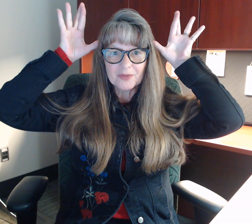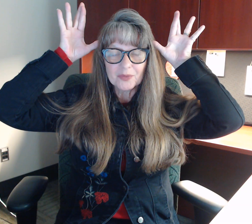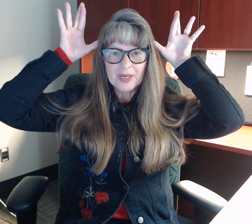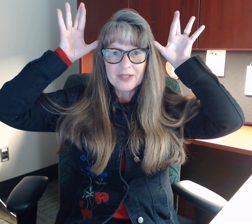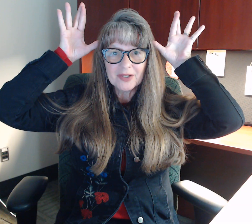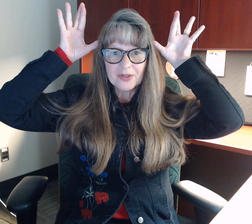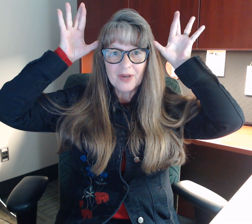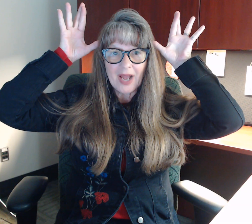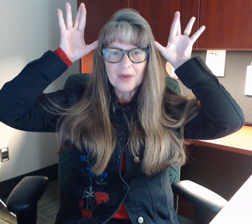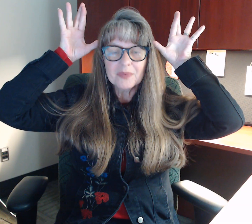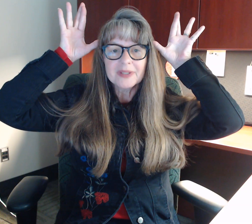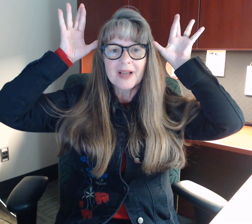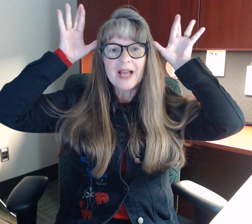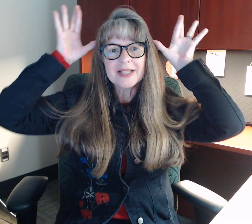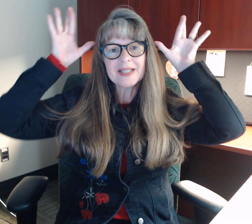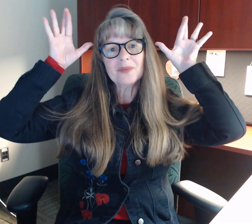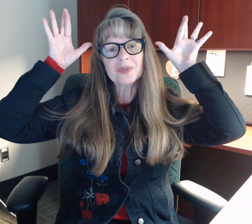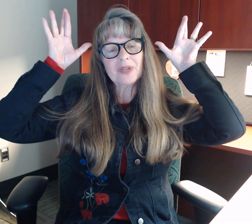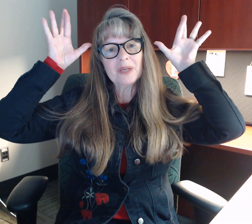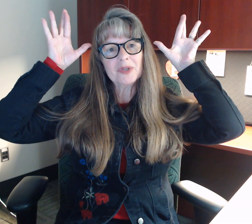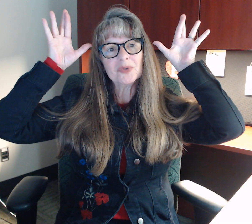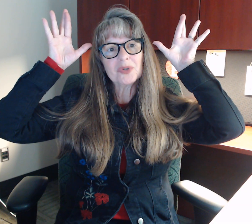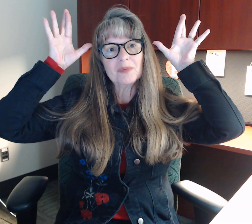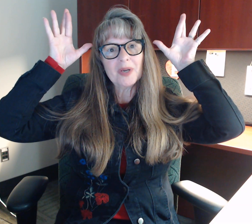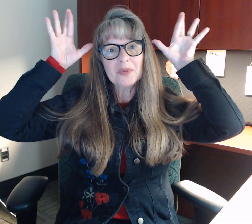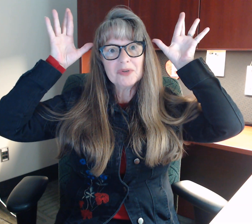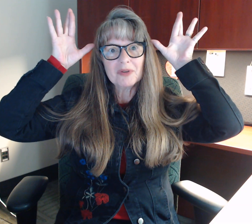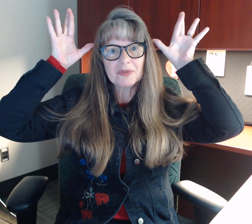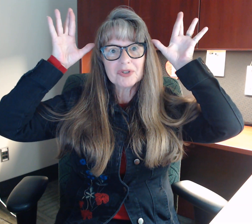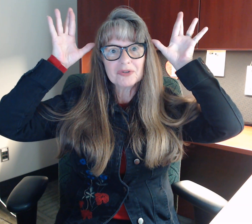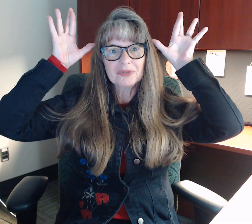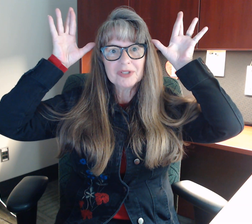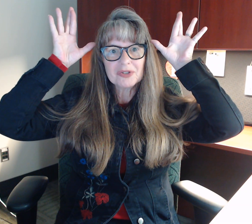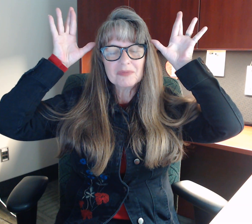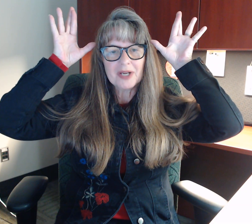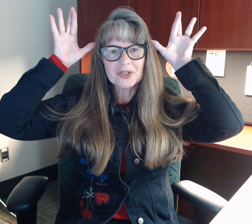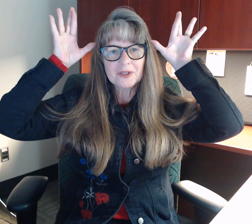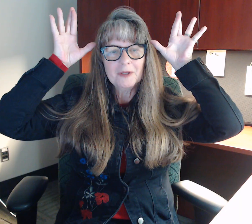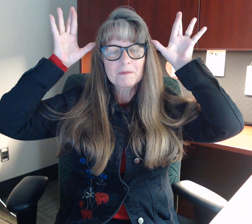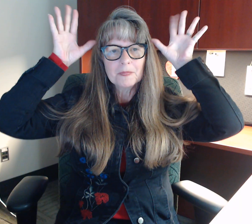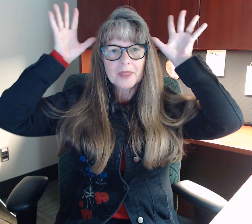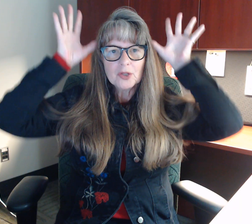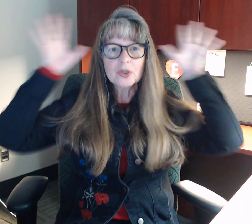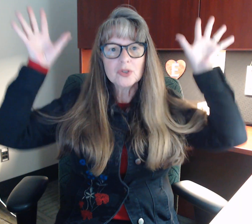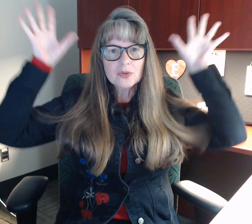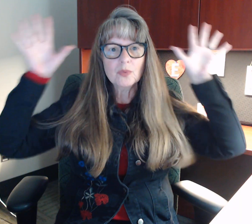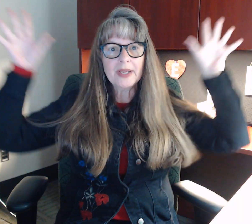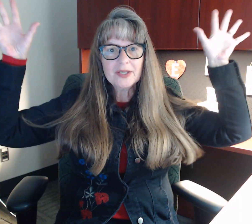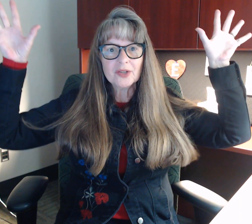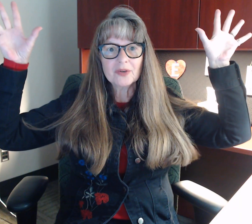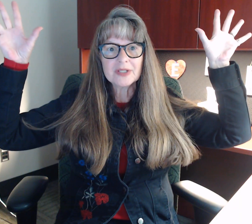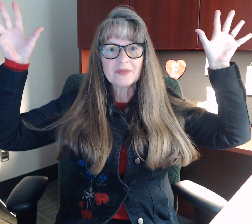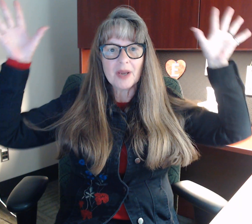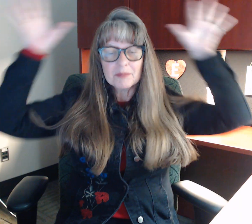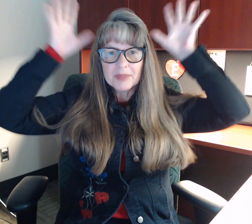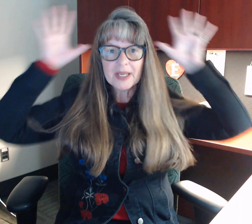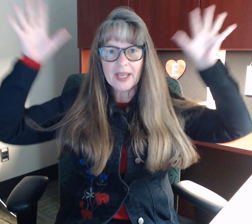reindeer. I would not. I see that with elementary school, but I wouldn't do that for children. It's too much. You could do reindeer because they've got big